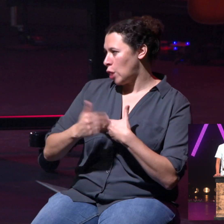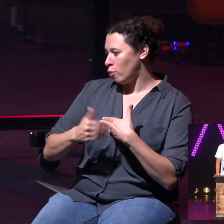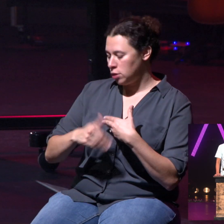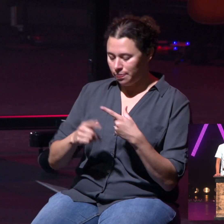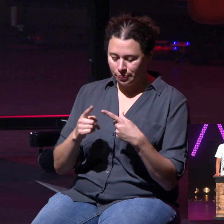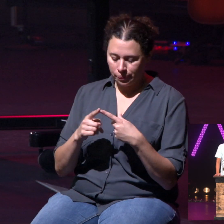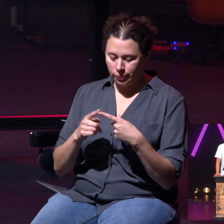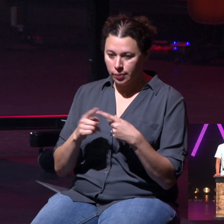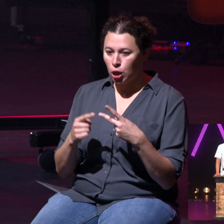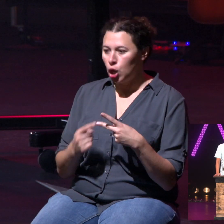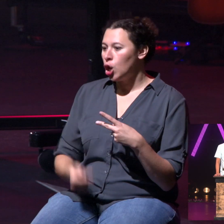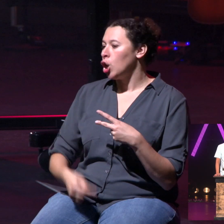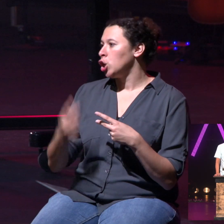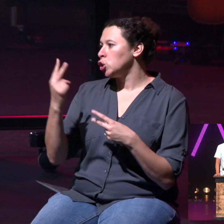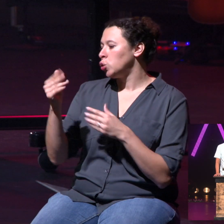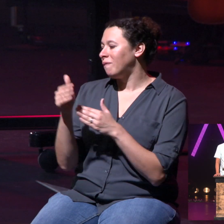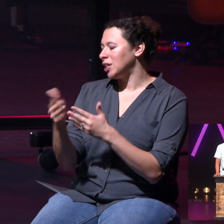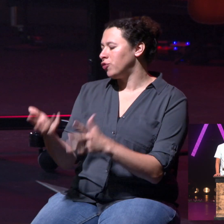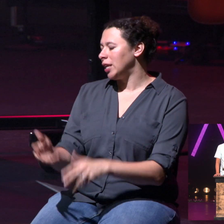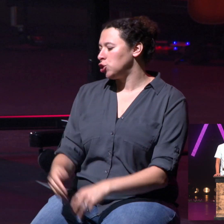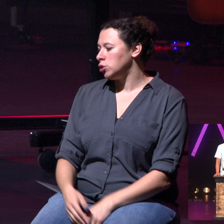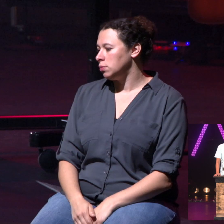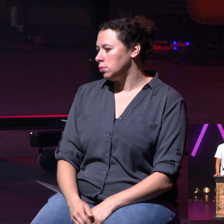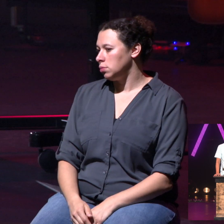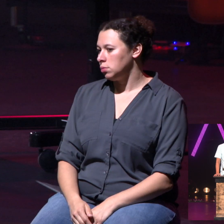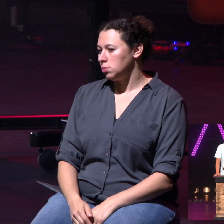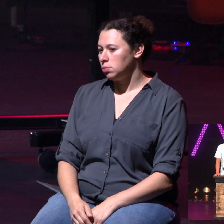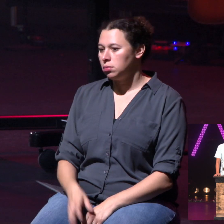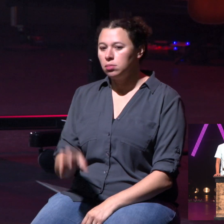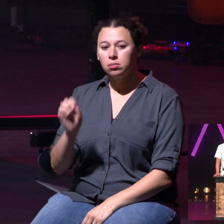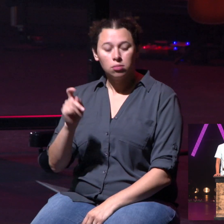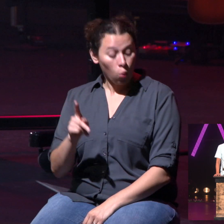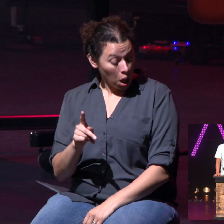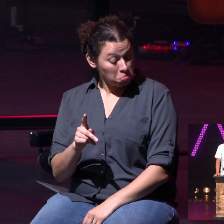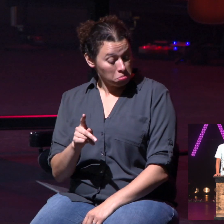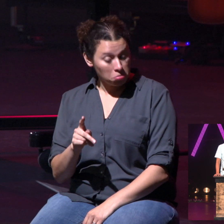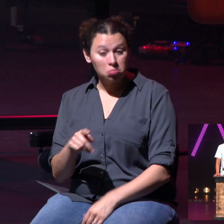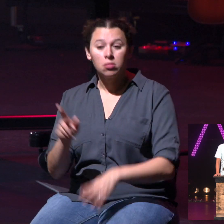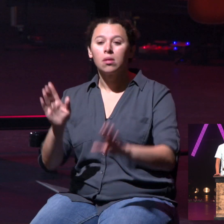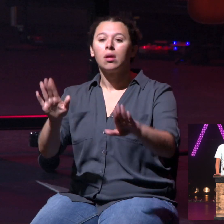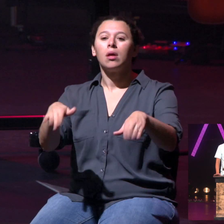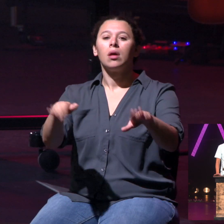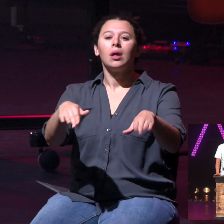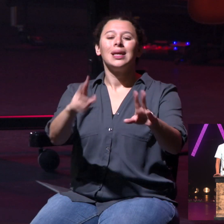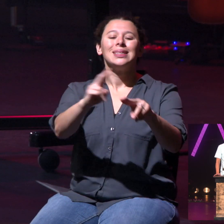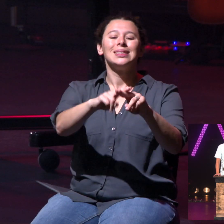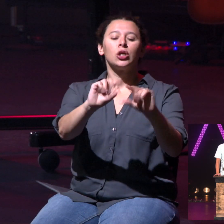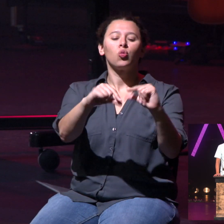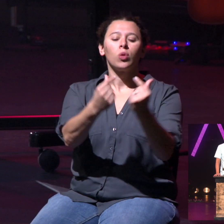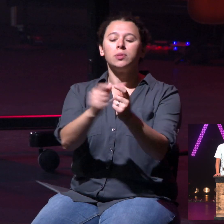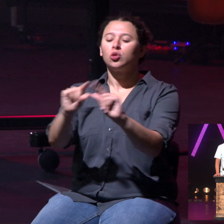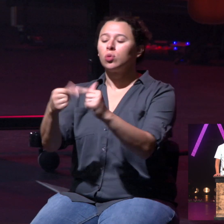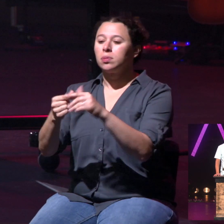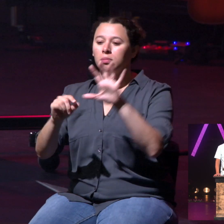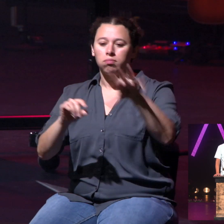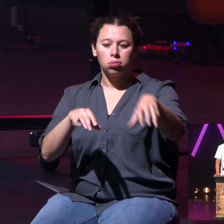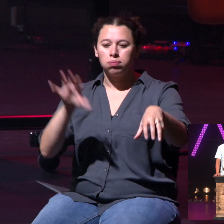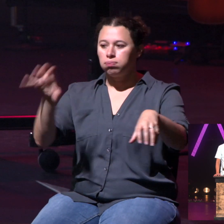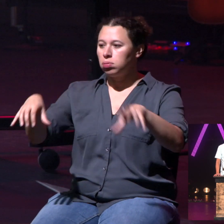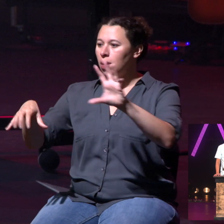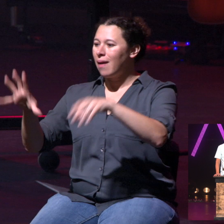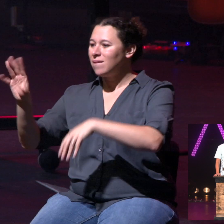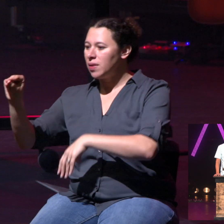Then Jesus commanded them all to sit down in groups on the green grass. So the people sat down in groups by hundreds and by